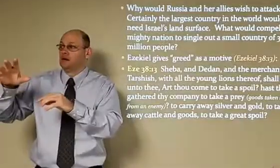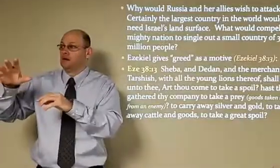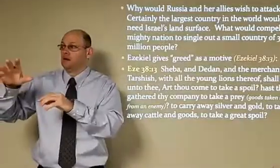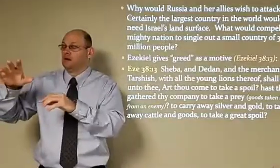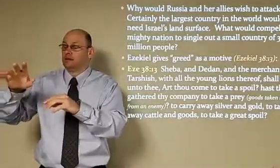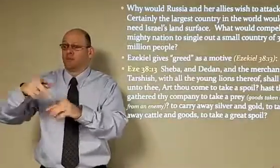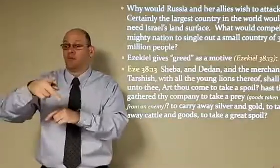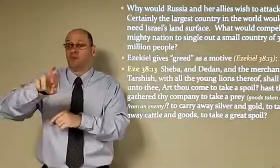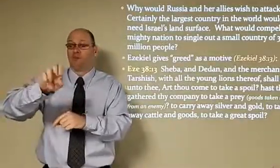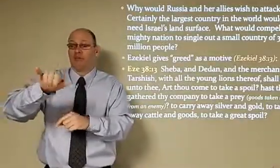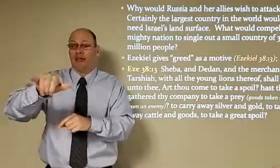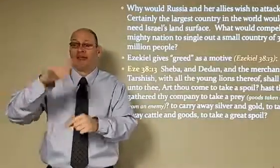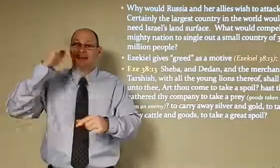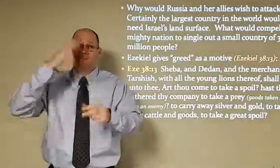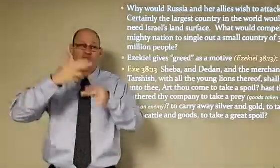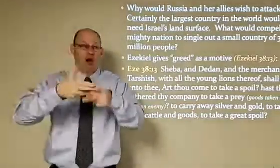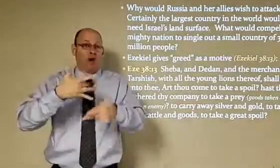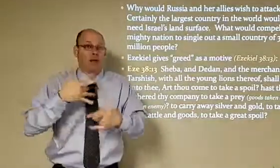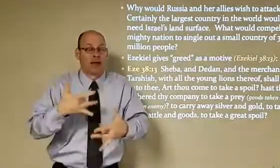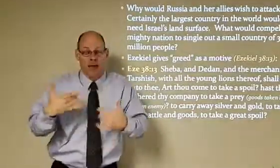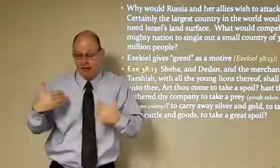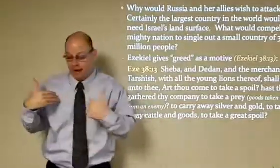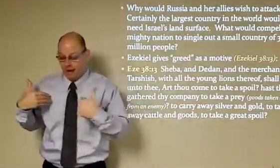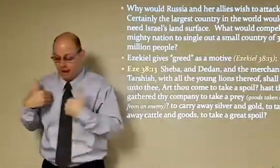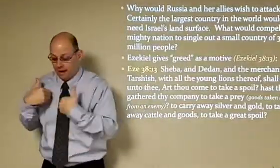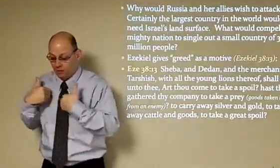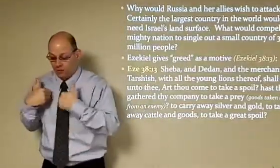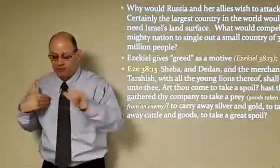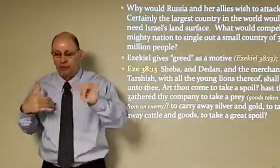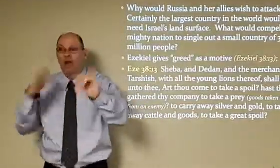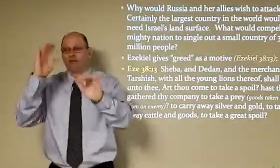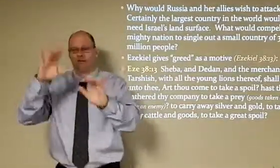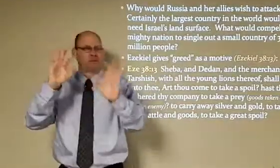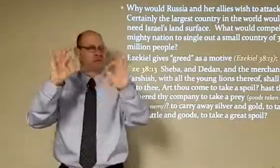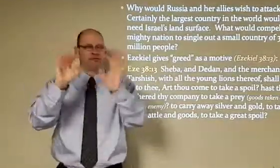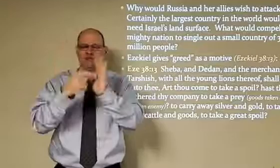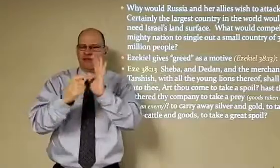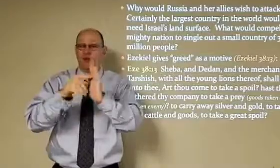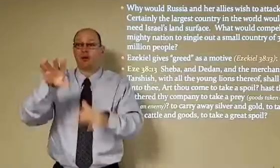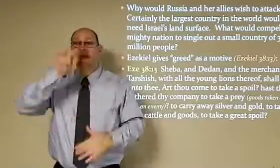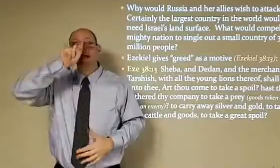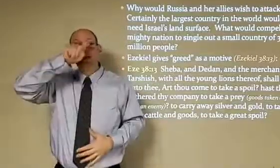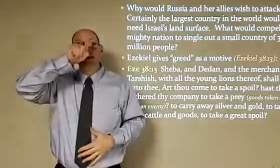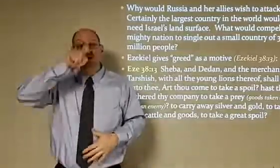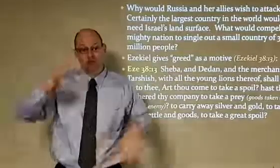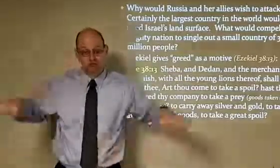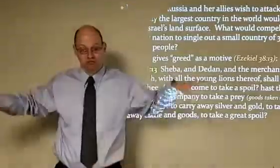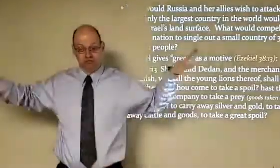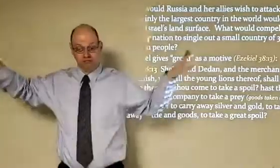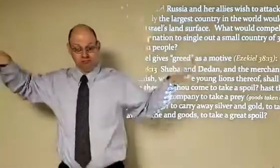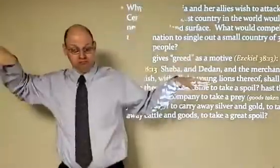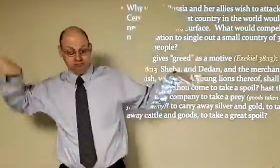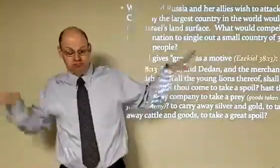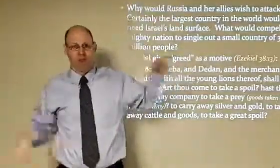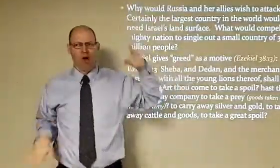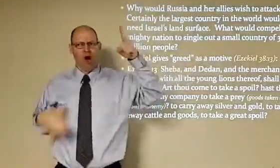Hast thou, I can't read, gathered that company to take prey? Like